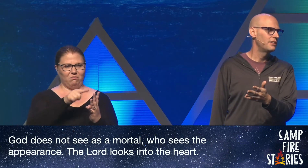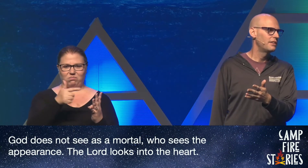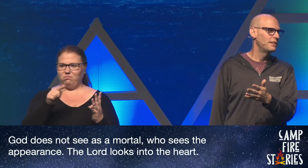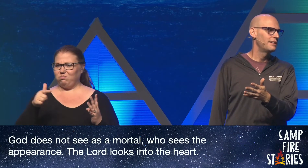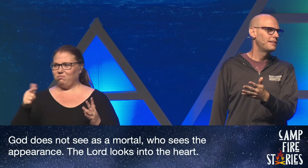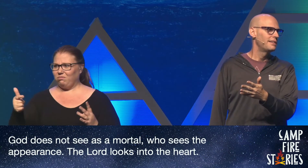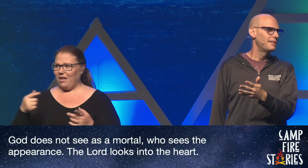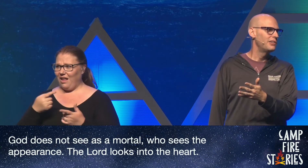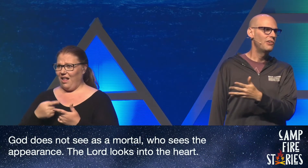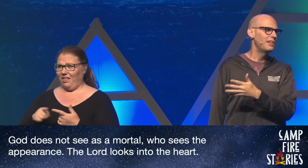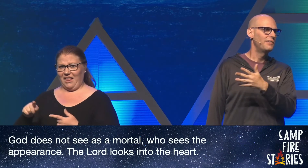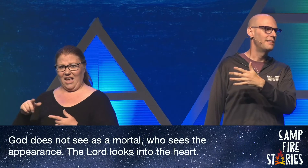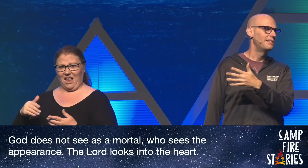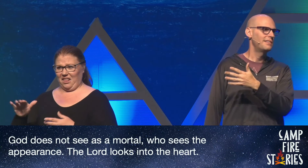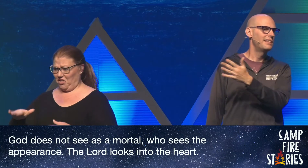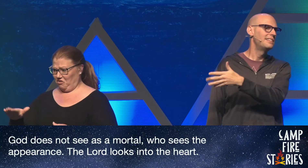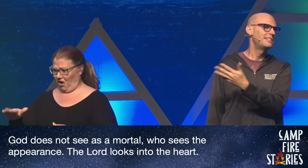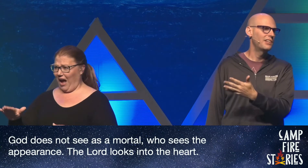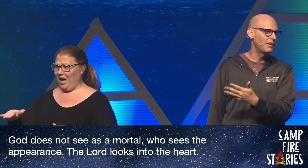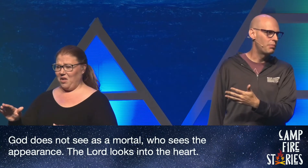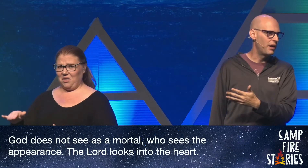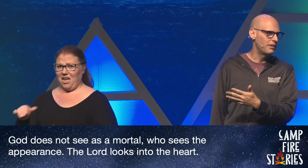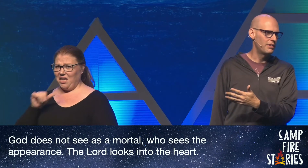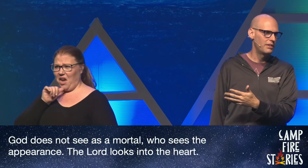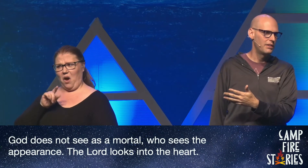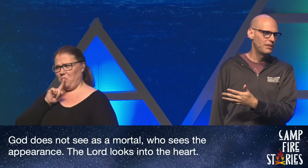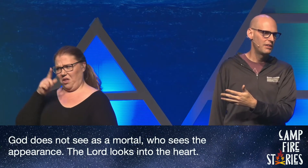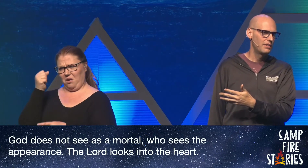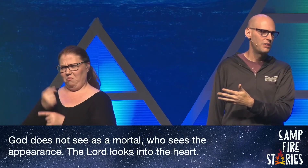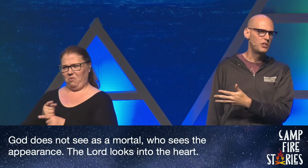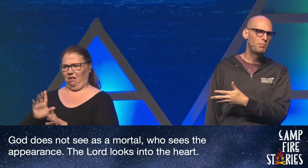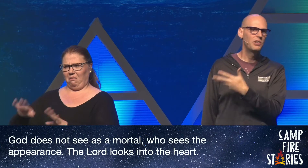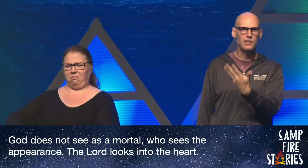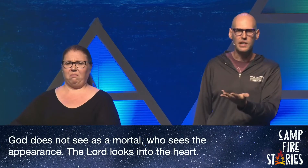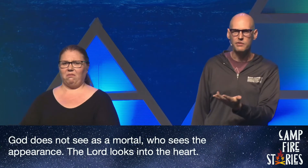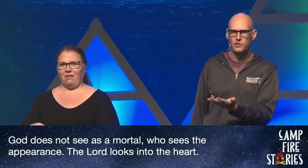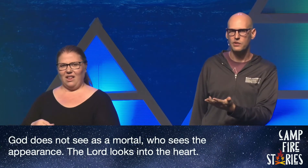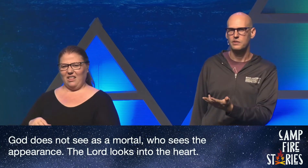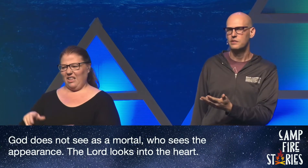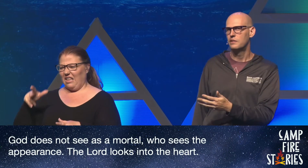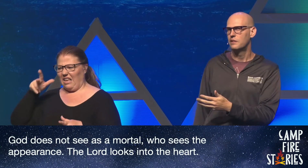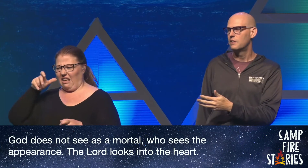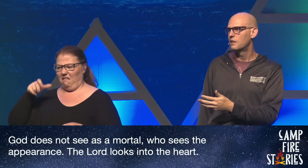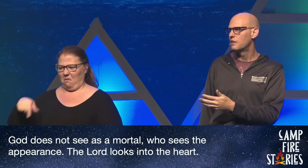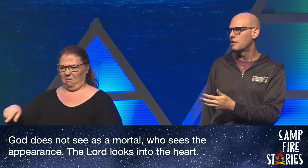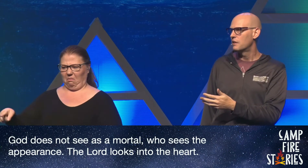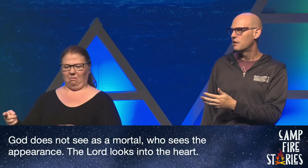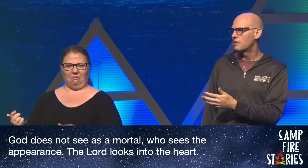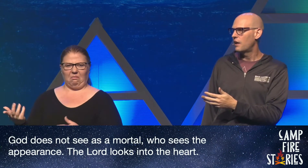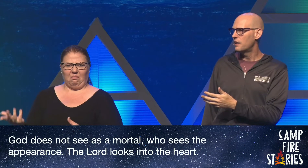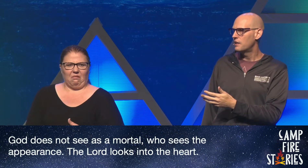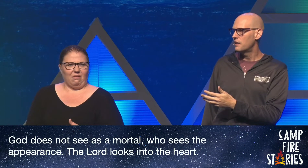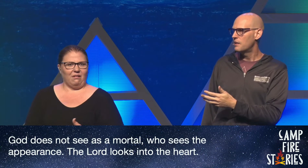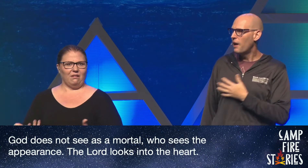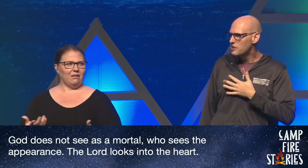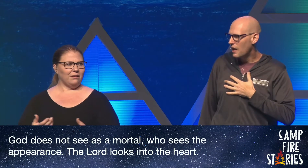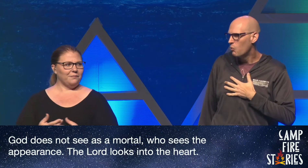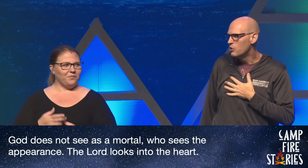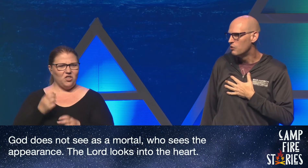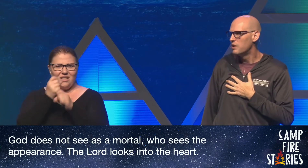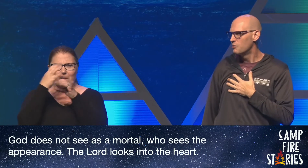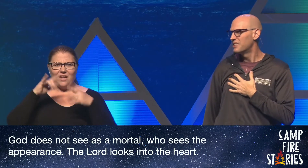child who you don't even consider a brother, who's pure evil, right?